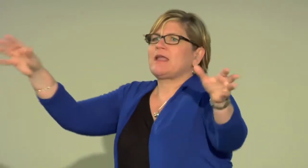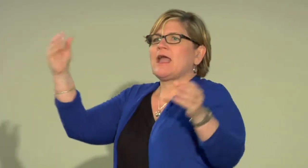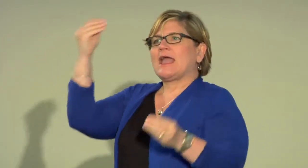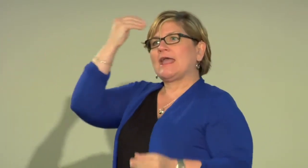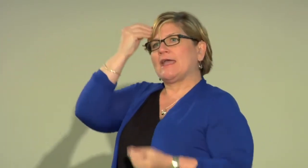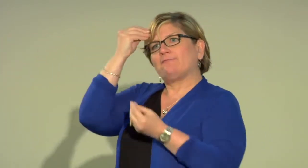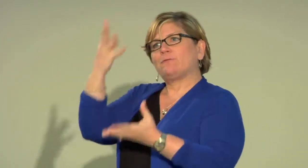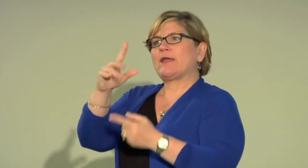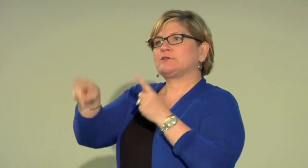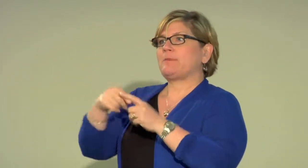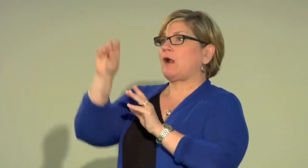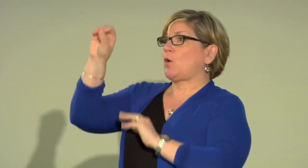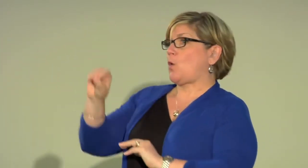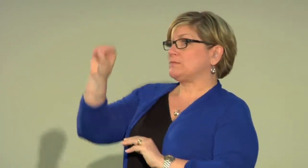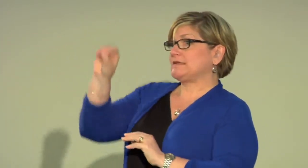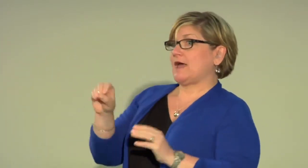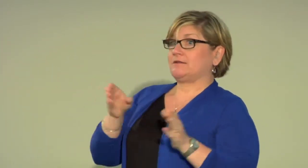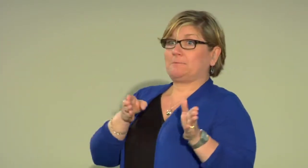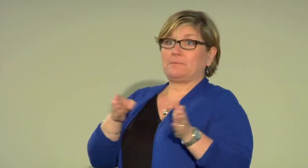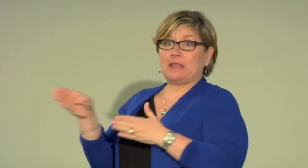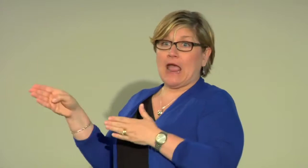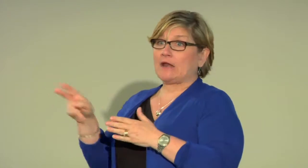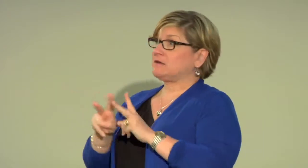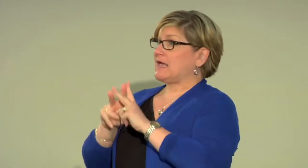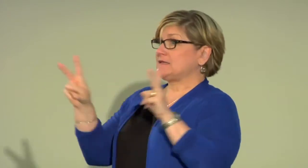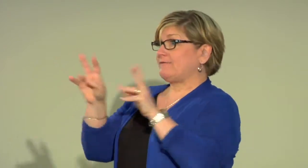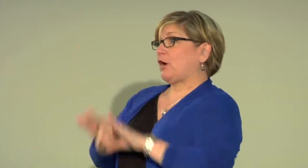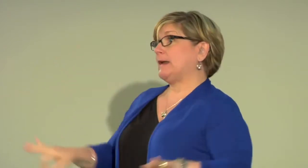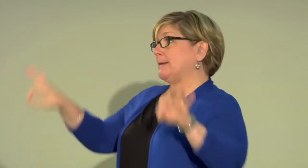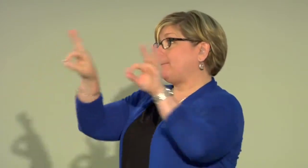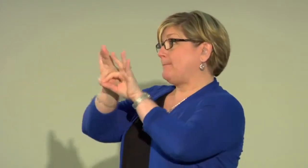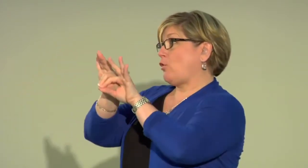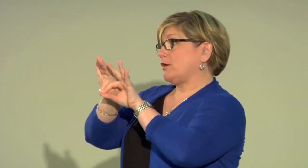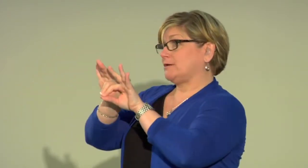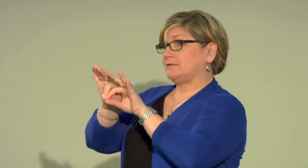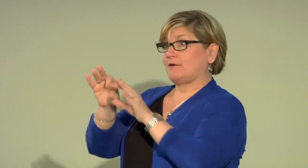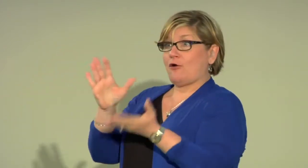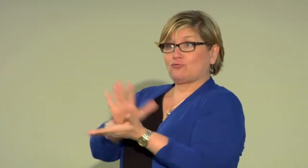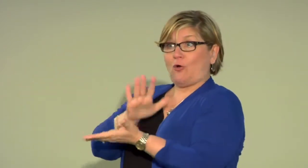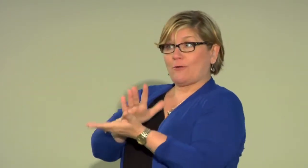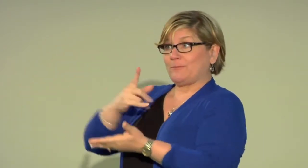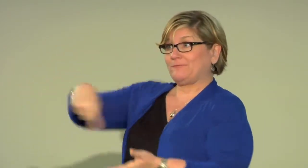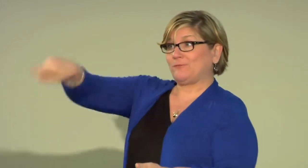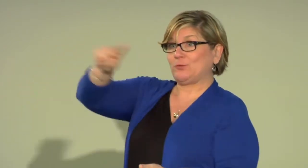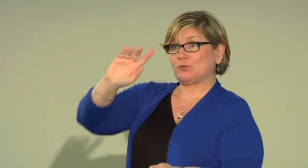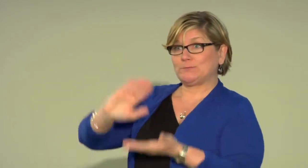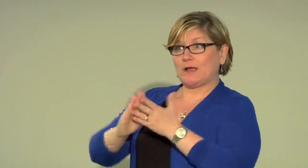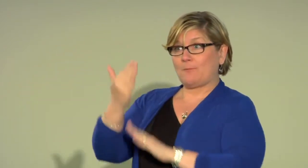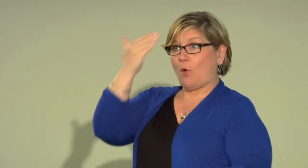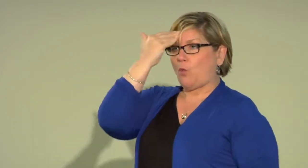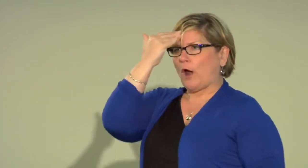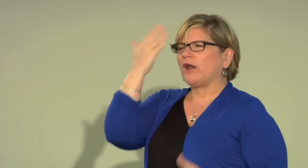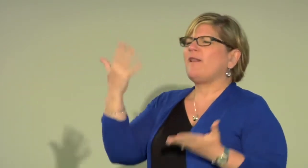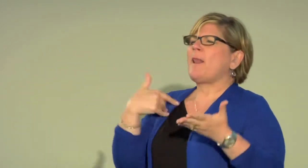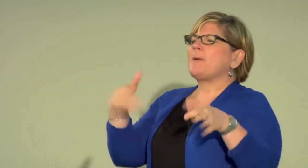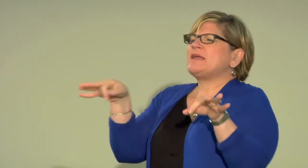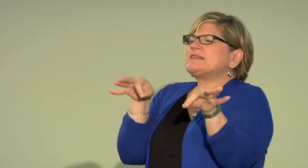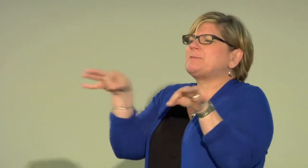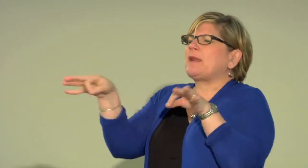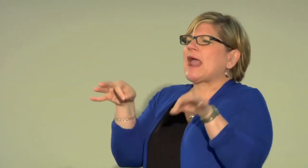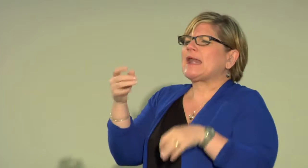state trying to disseminate information about the Olmstead Plan, as we feel it's very critical. It's